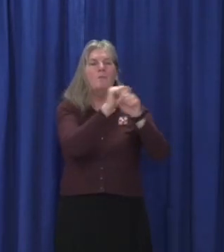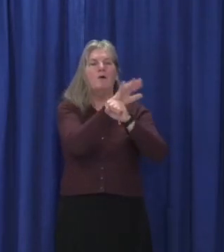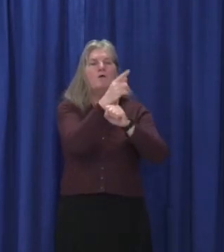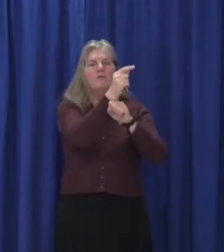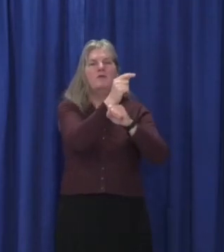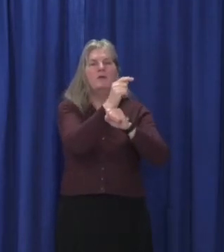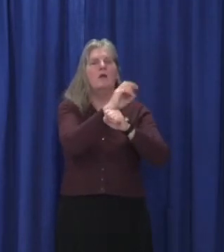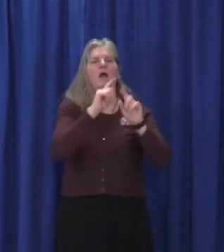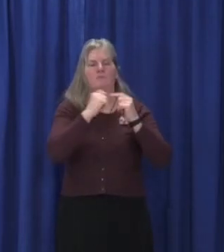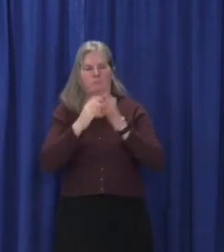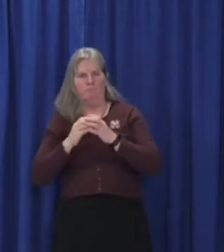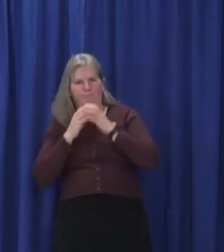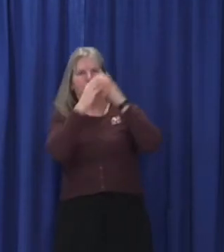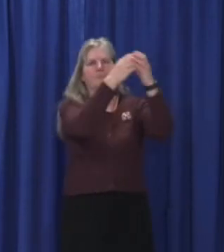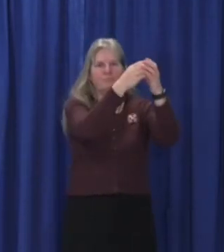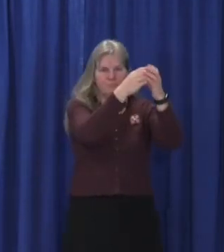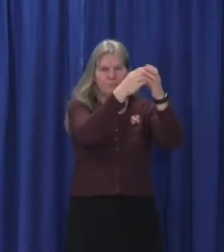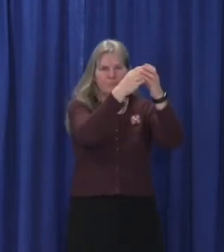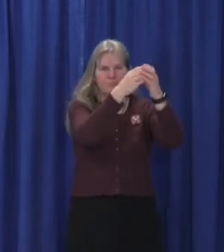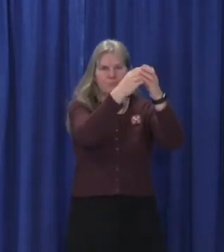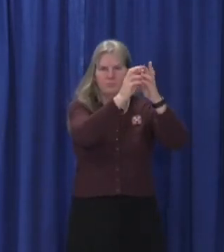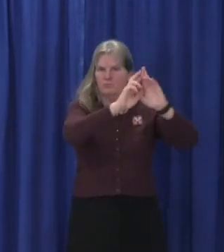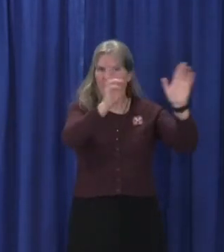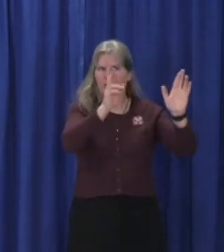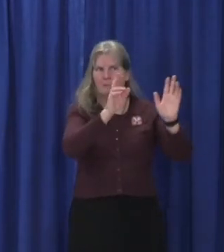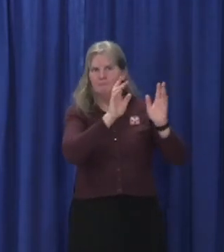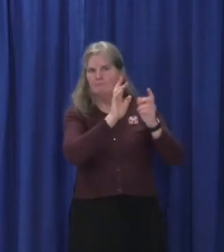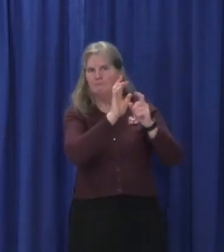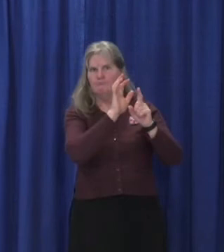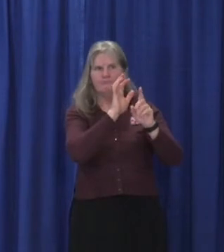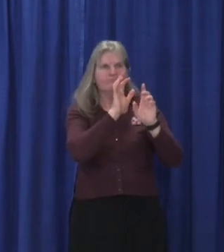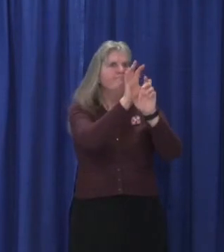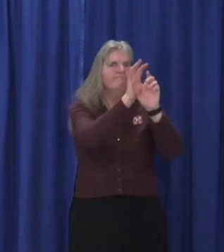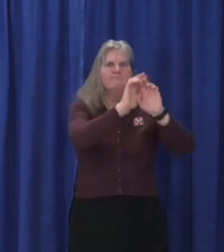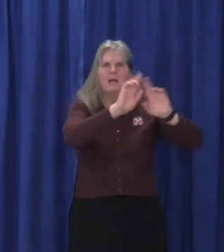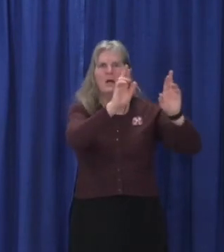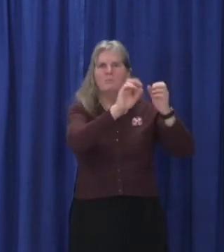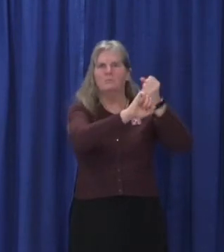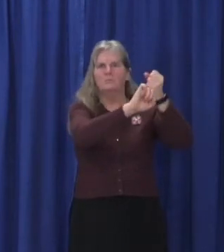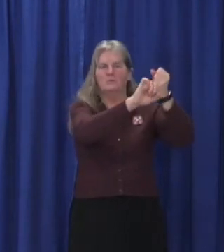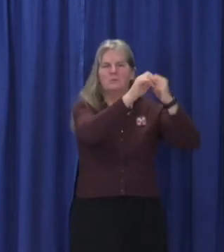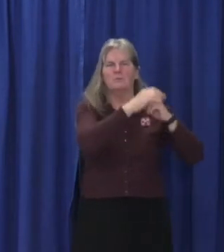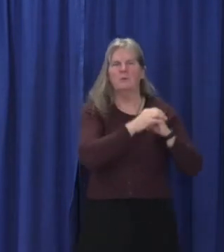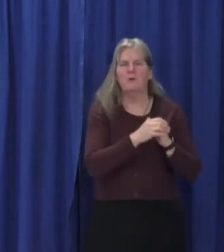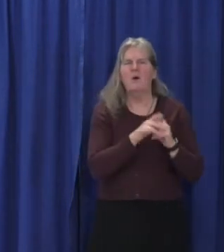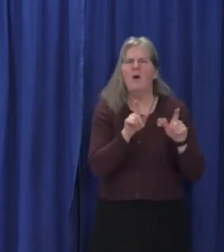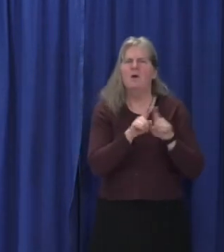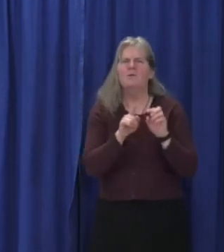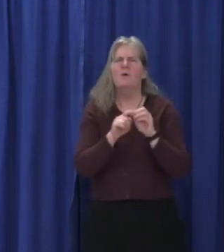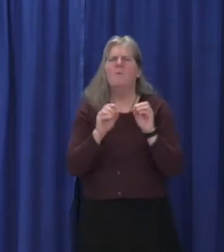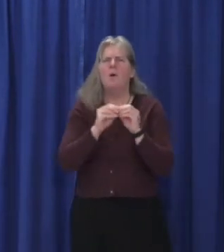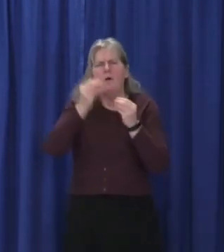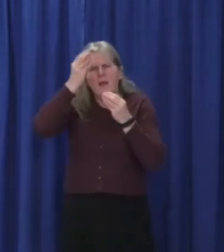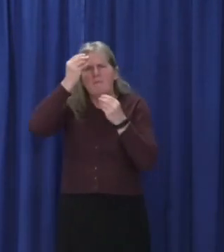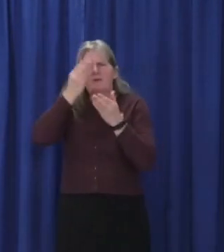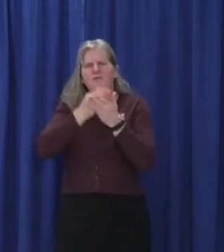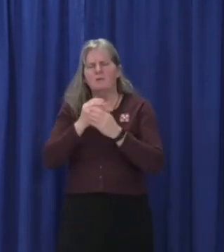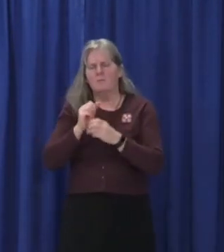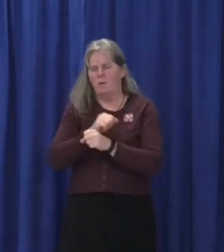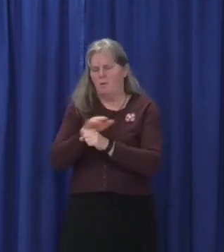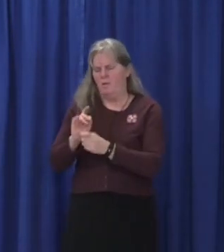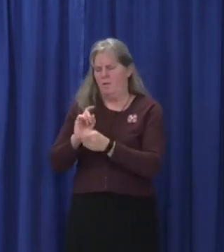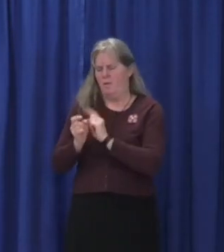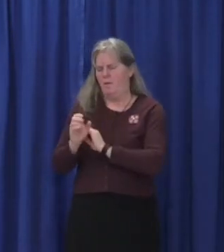there. We have also been hearing a lot more information about the new variant, Omicron,